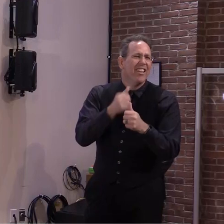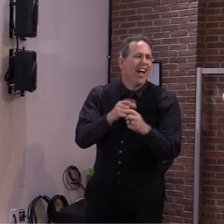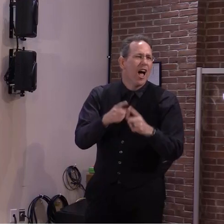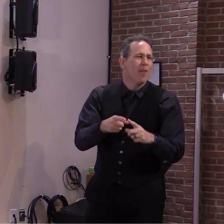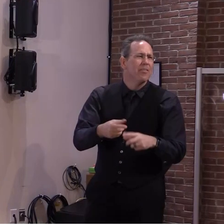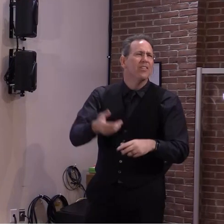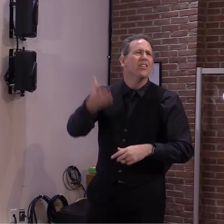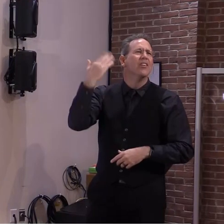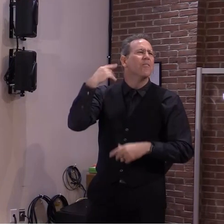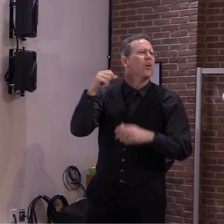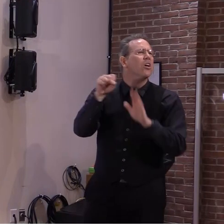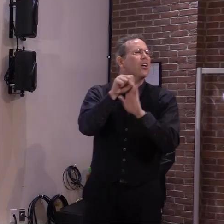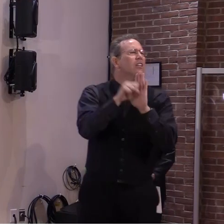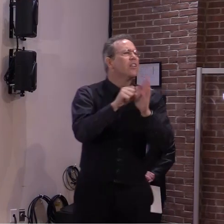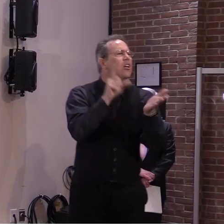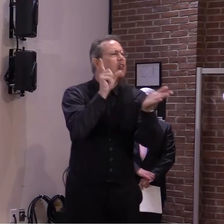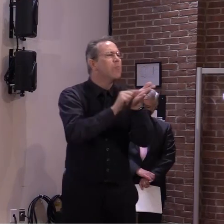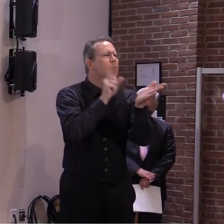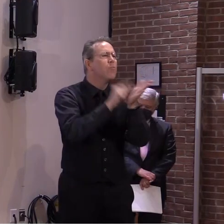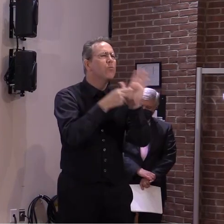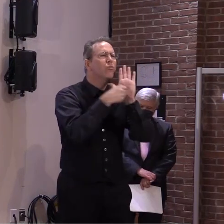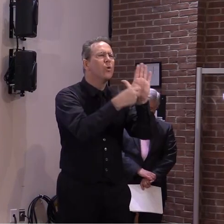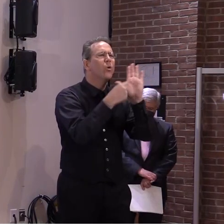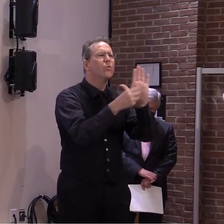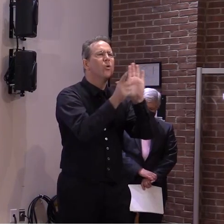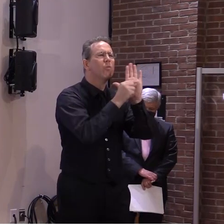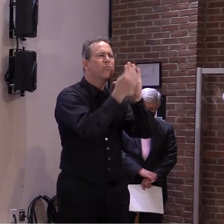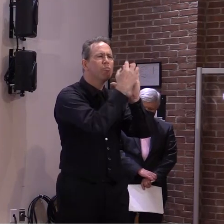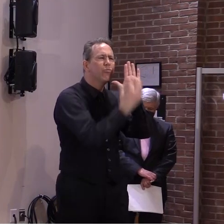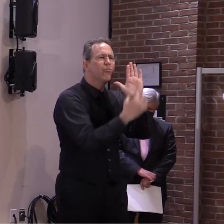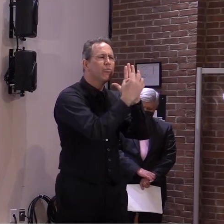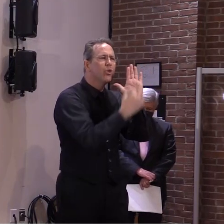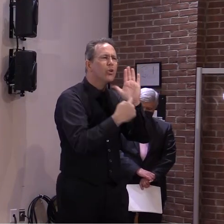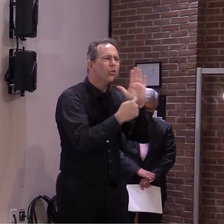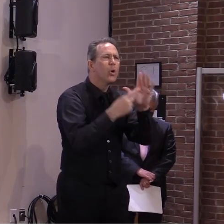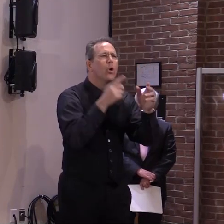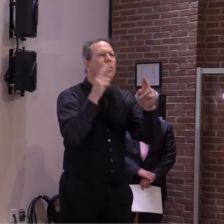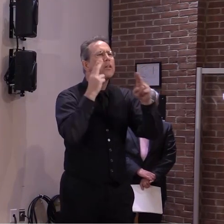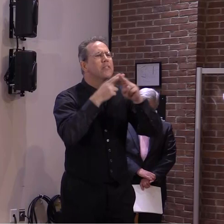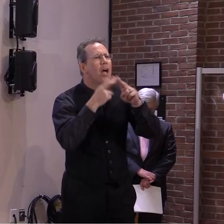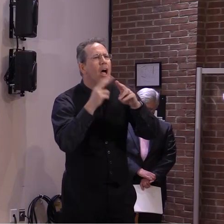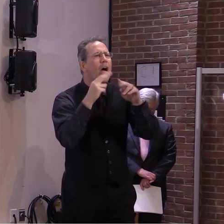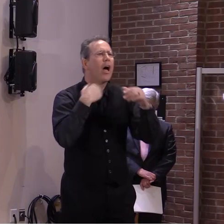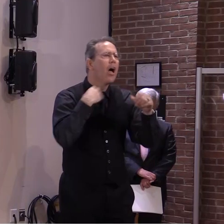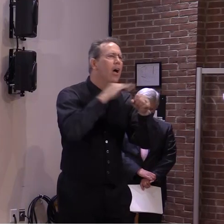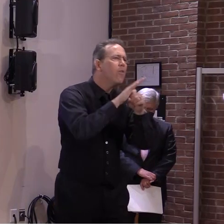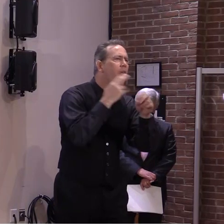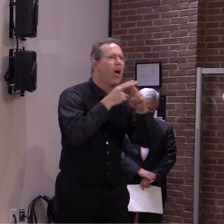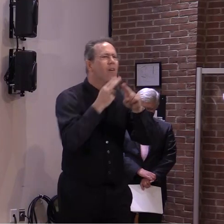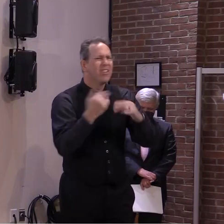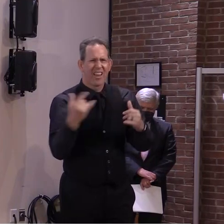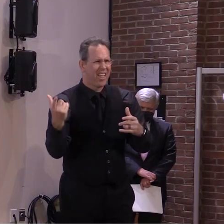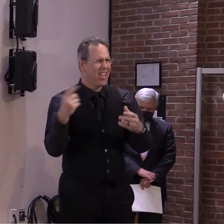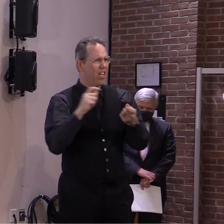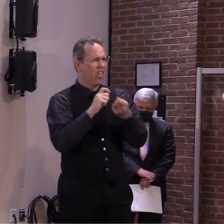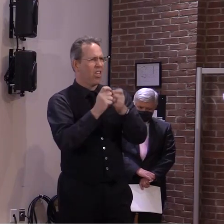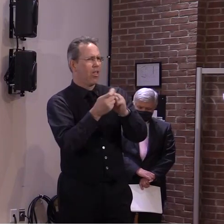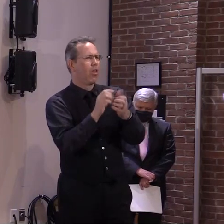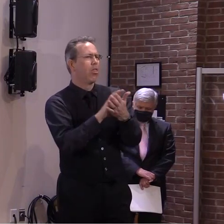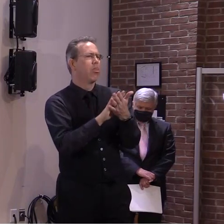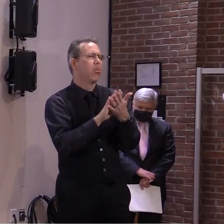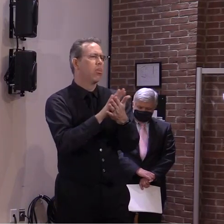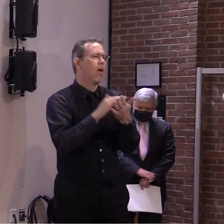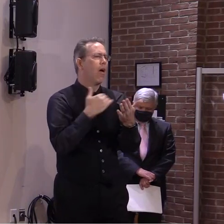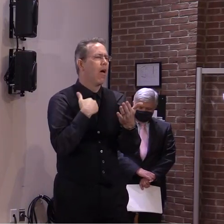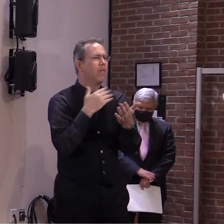information. That's why we were, you know, even though it was on a estimated basis, we got to 102%.